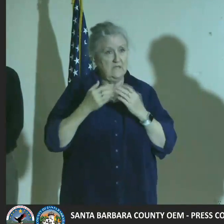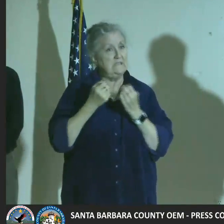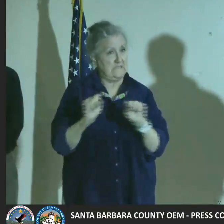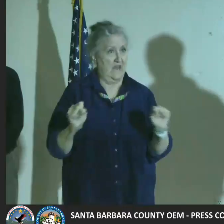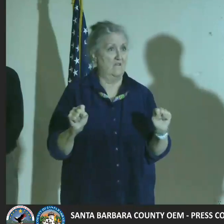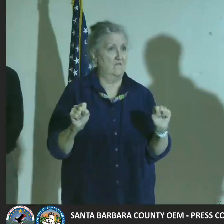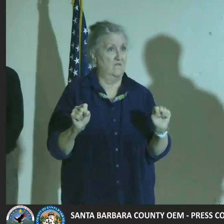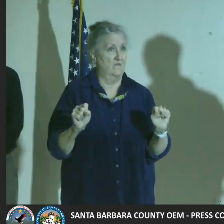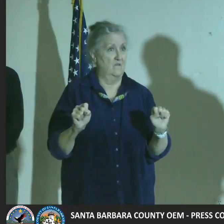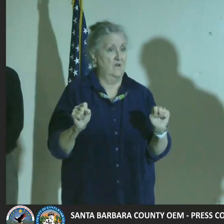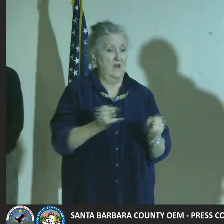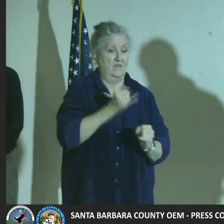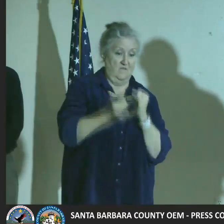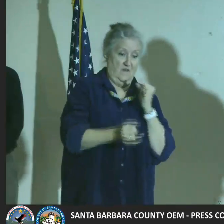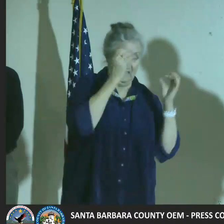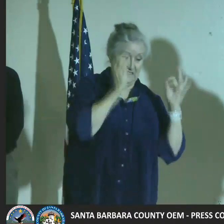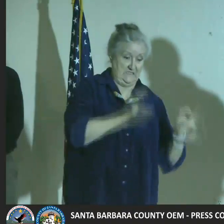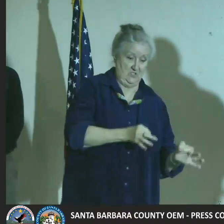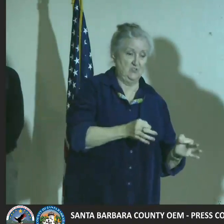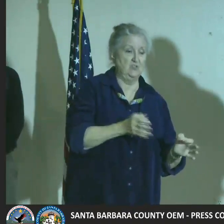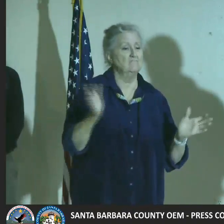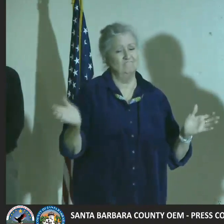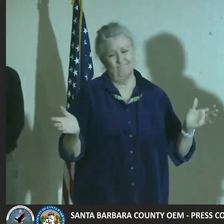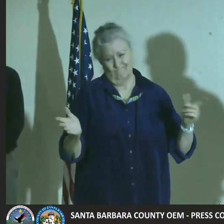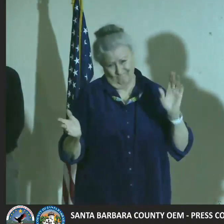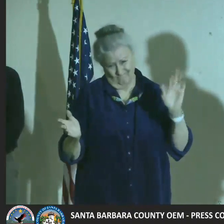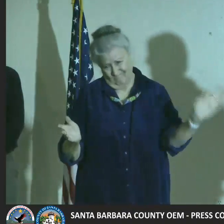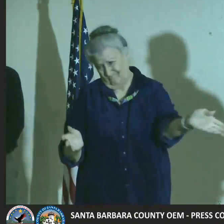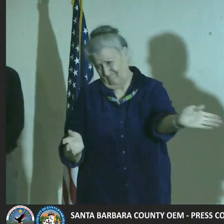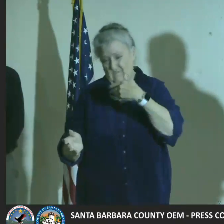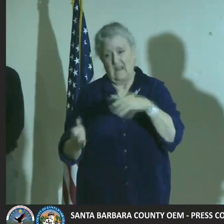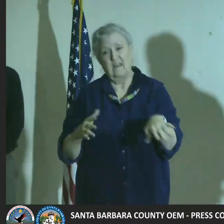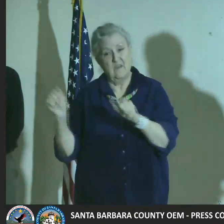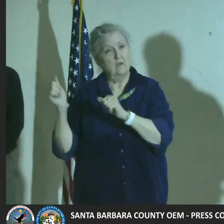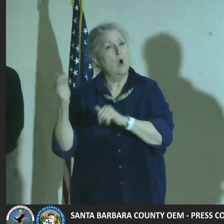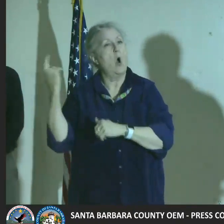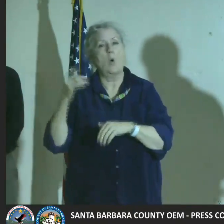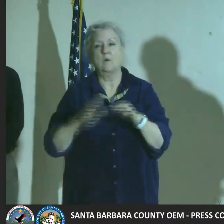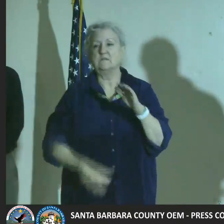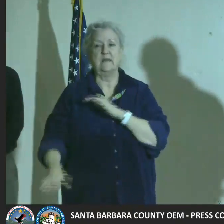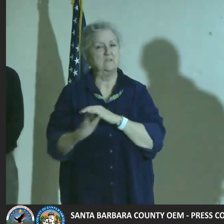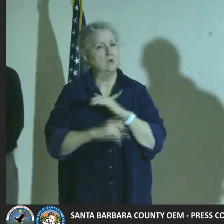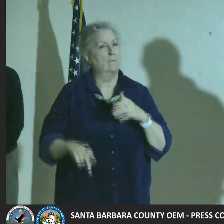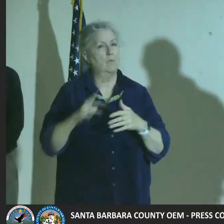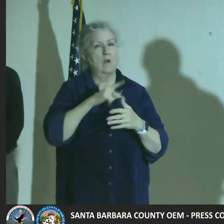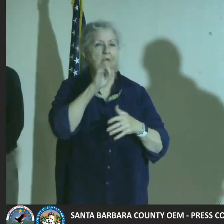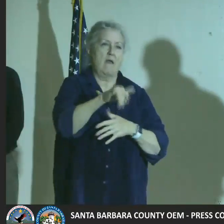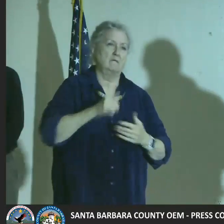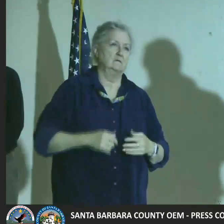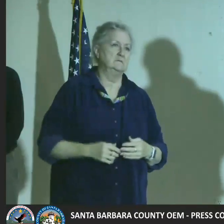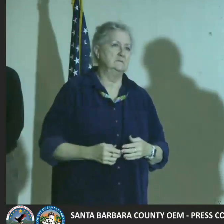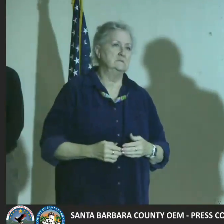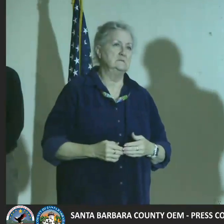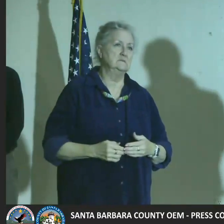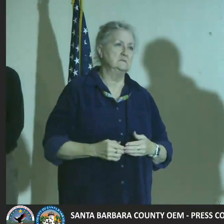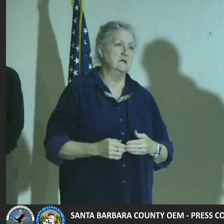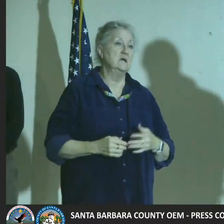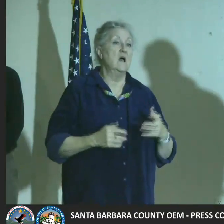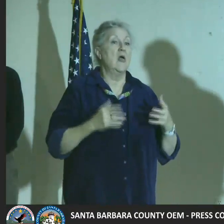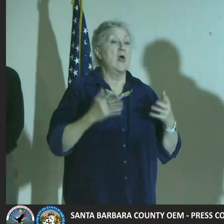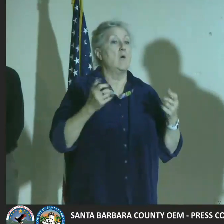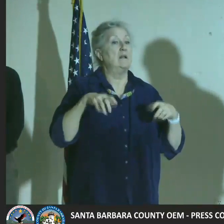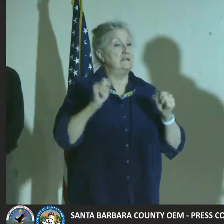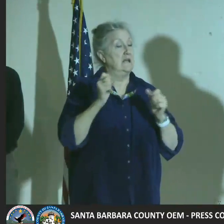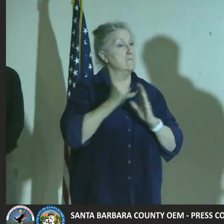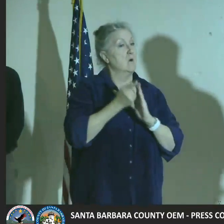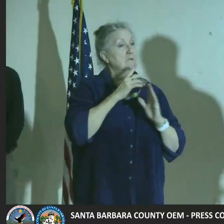And the final decision to evacuate is always based on that priority. I want to take a